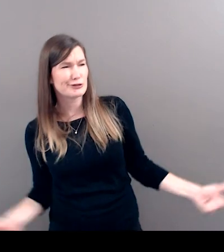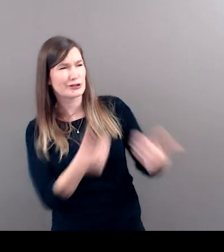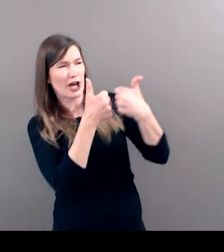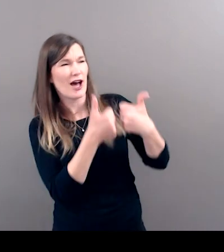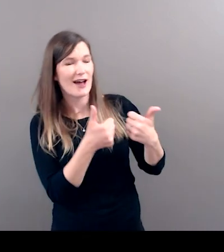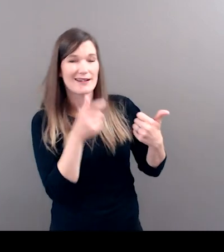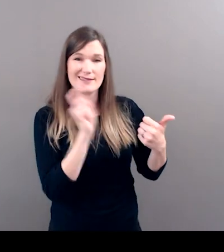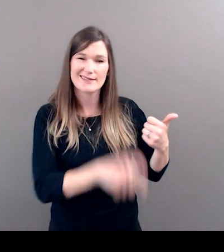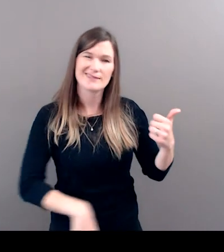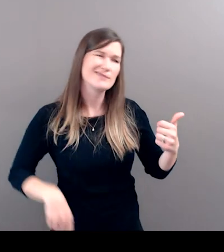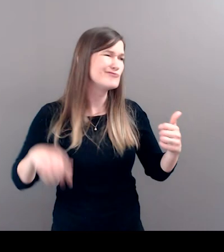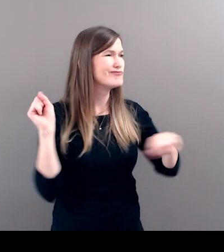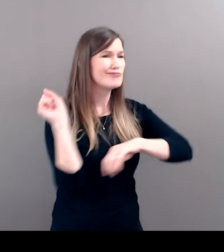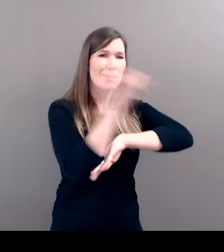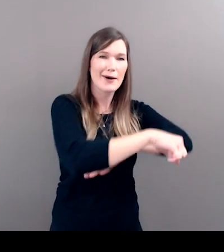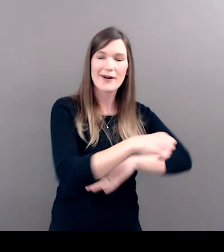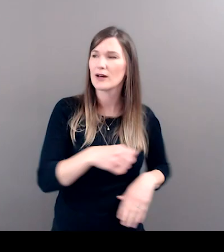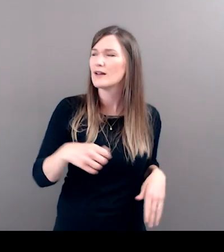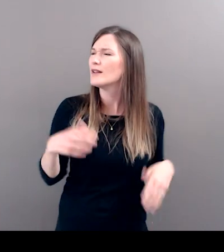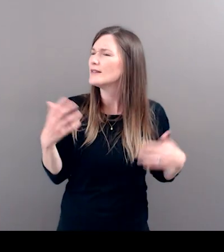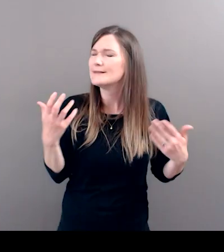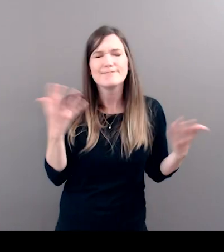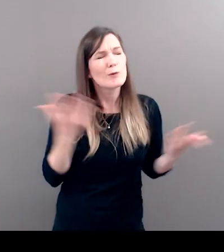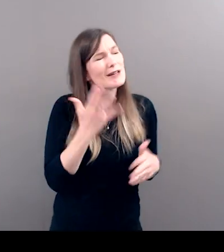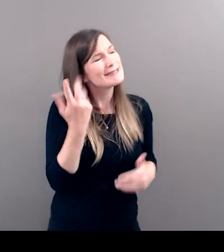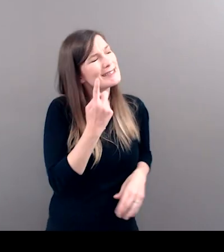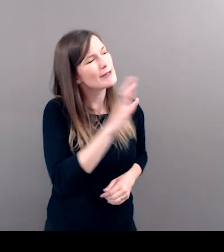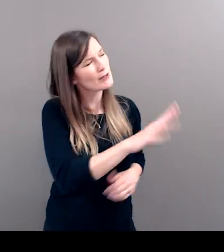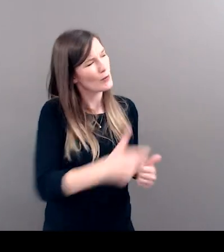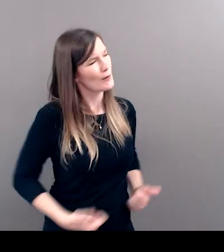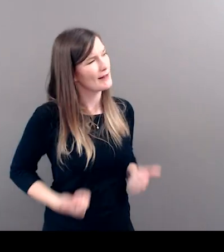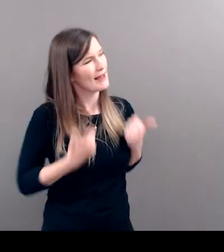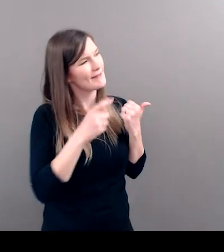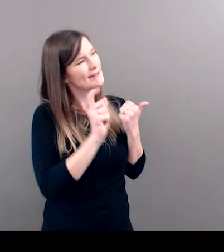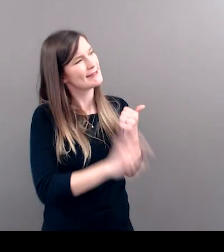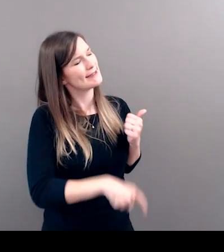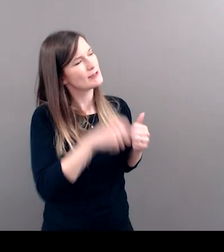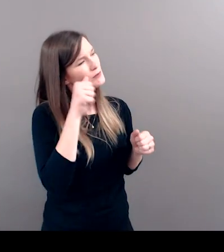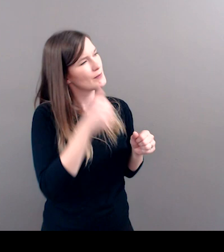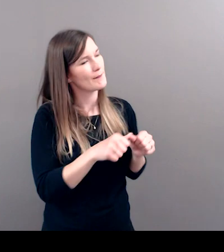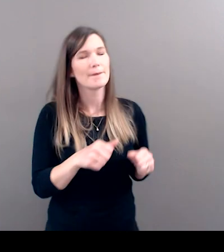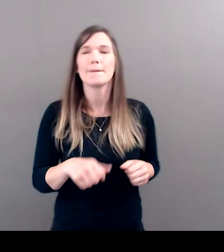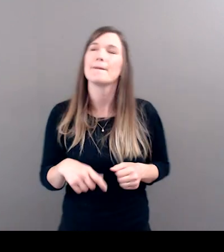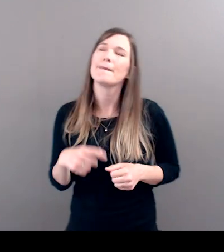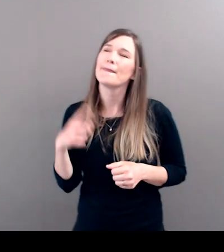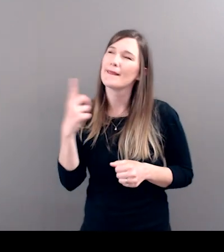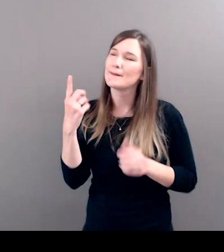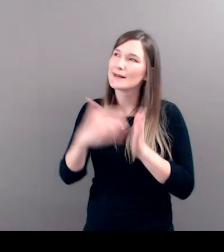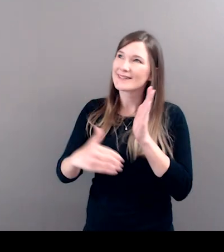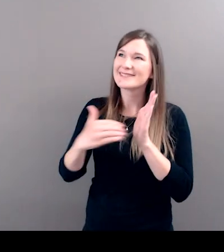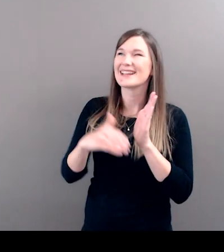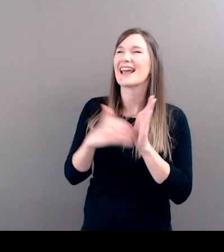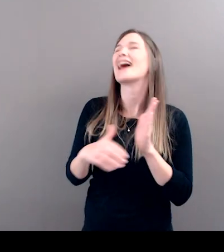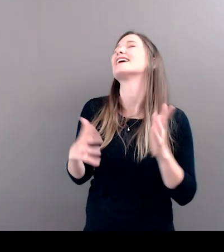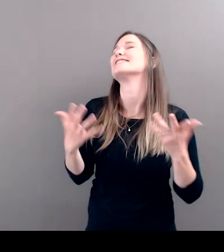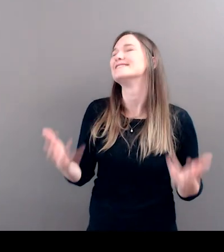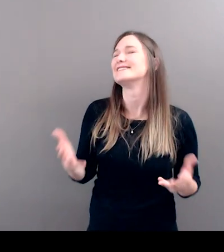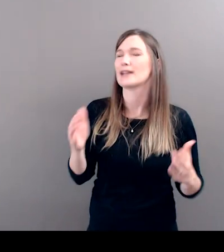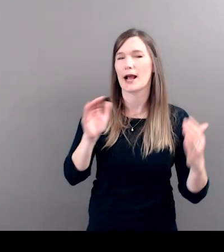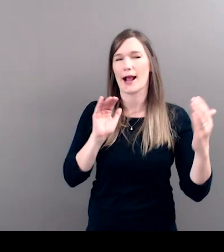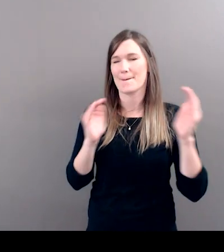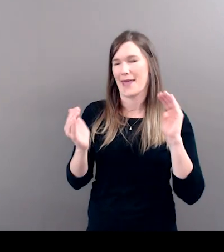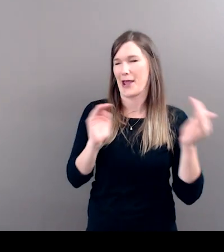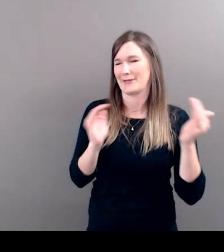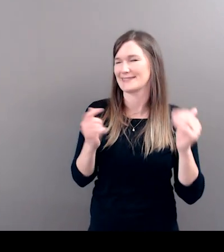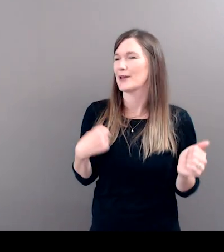you're like, I need to slay this giant? Mm. You know, something that kind of reoccurs is comparison, right? Yeah. We can get caught up in that. It's truly